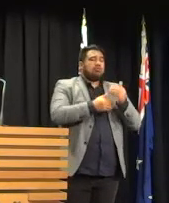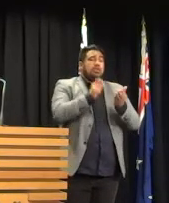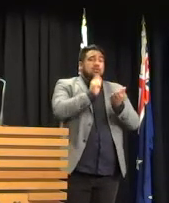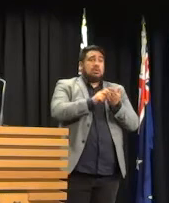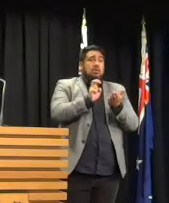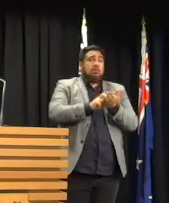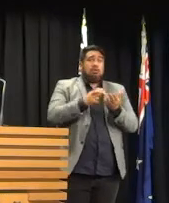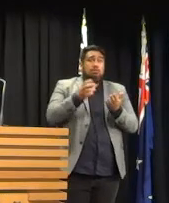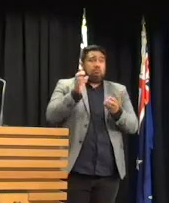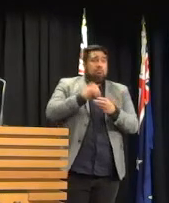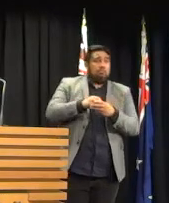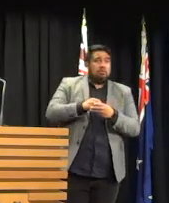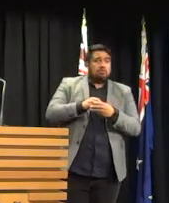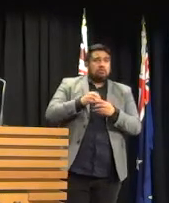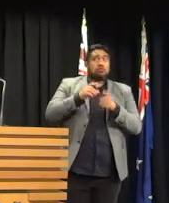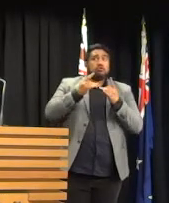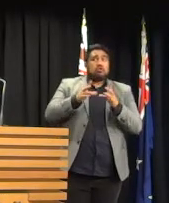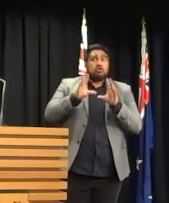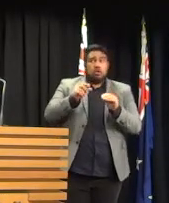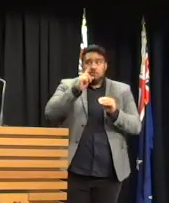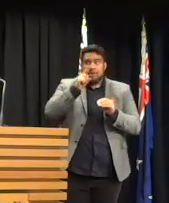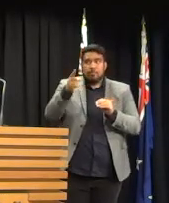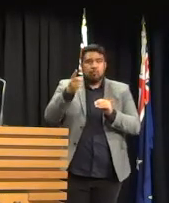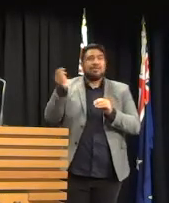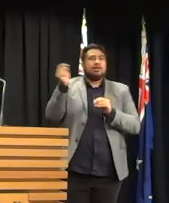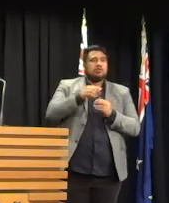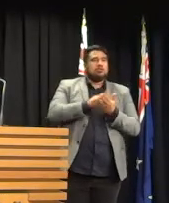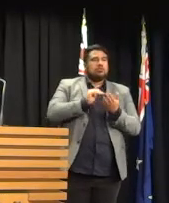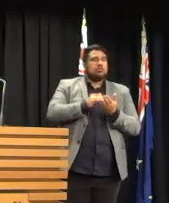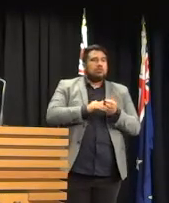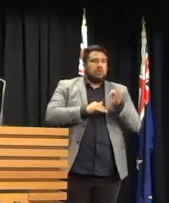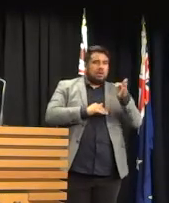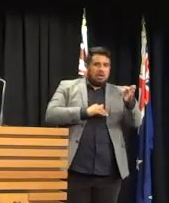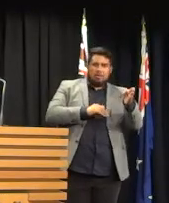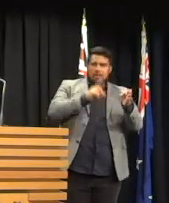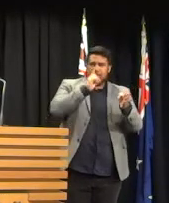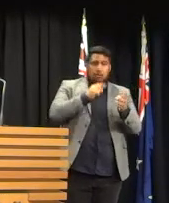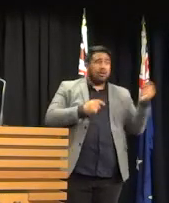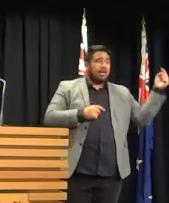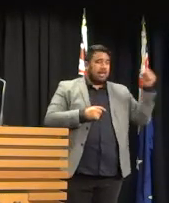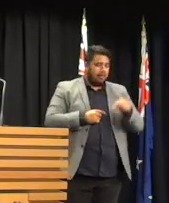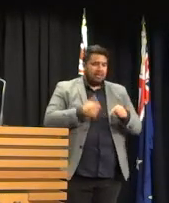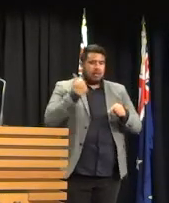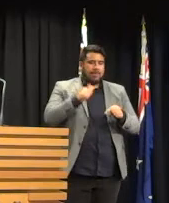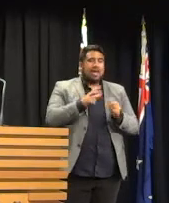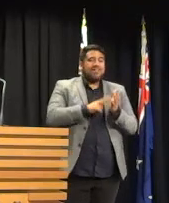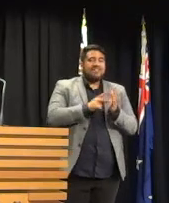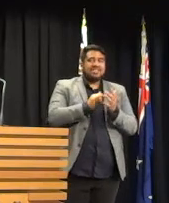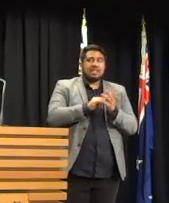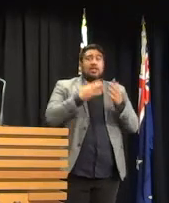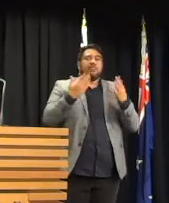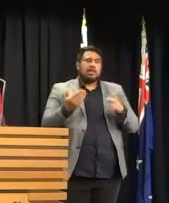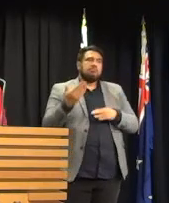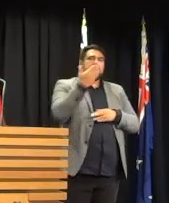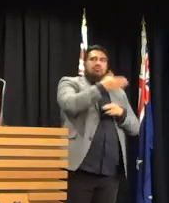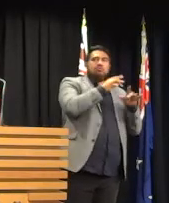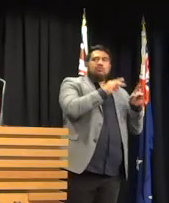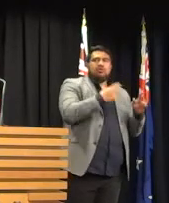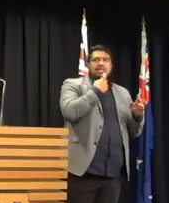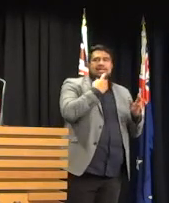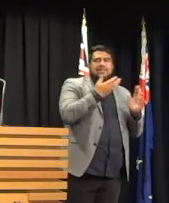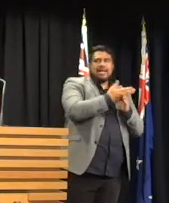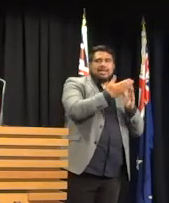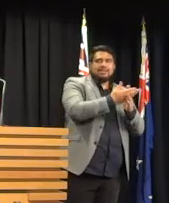even depart. It's What are saying your- we're a gateway destination to get these people visas so that they can get easy access to Australia. Again, as I say,